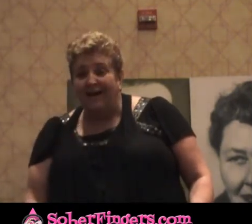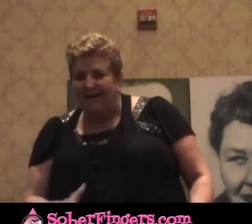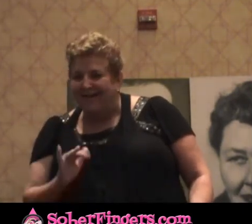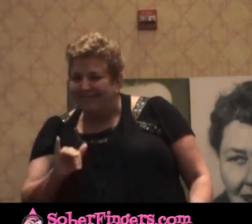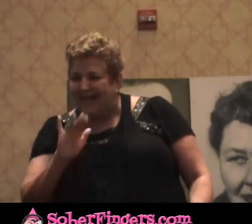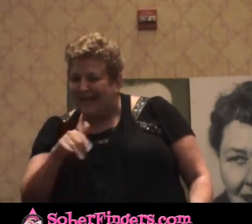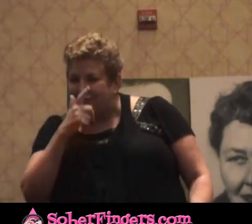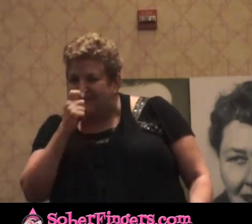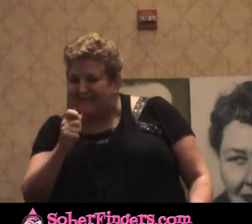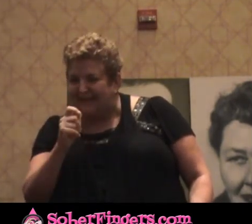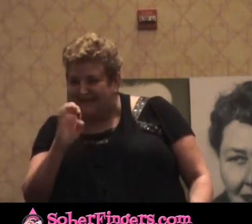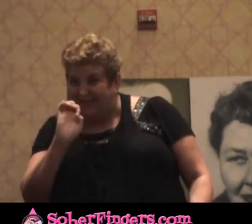That's crazy.